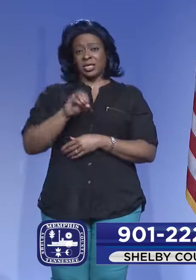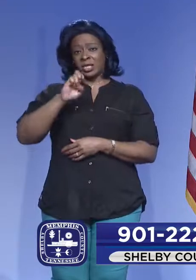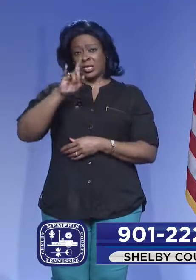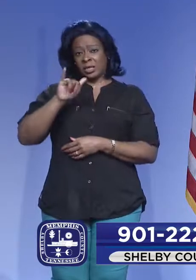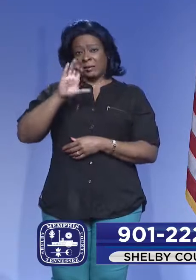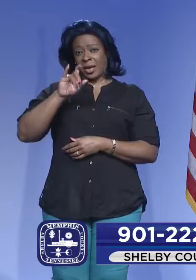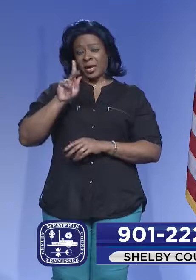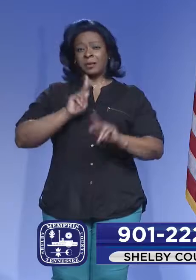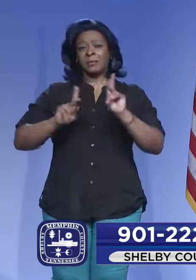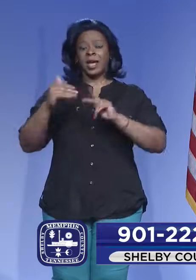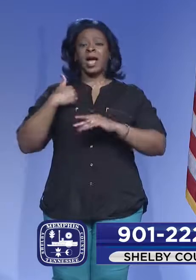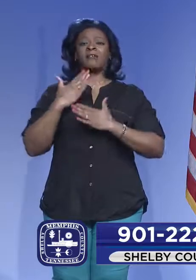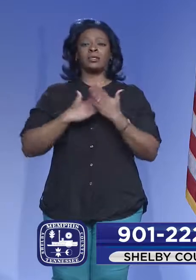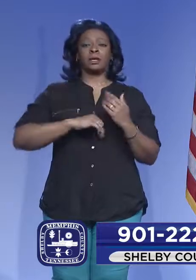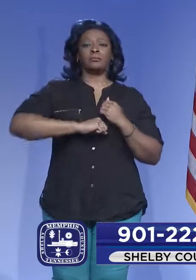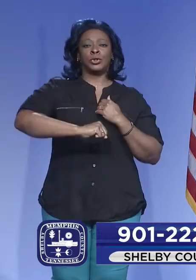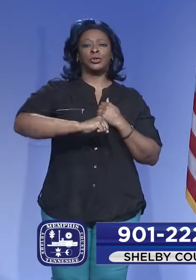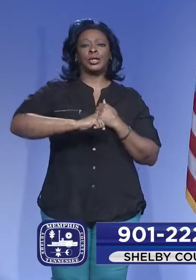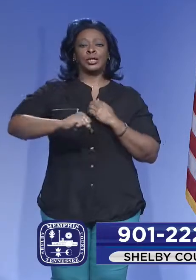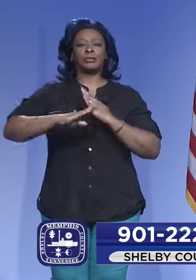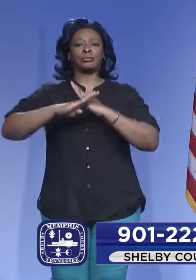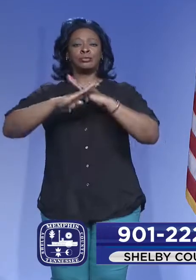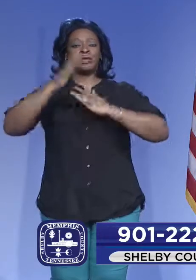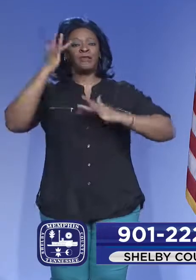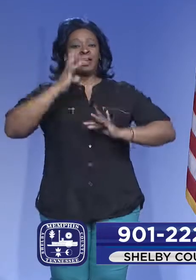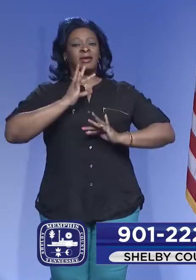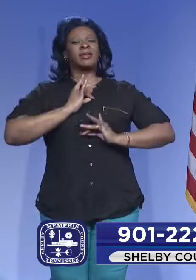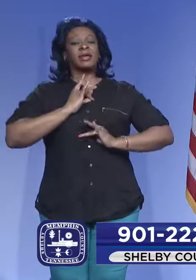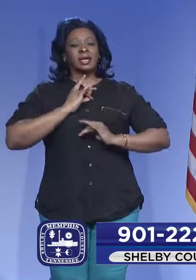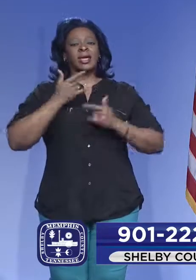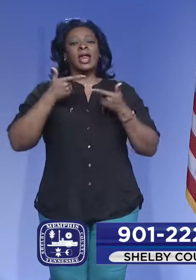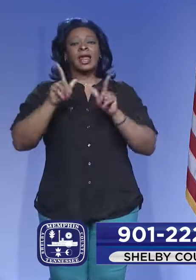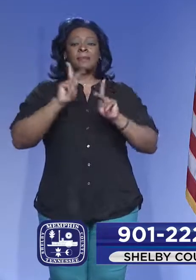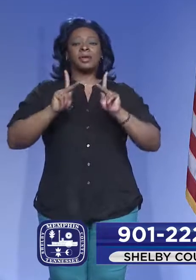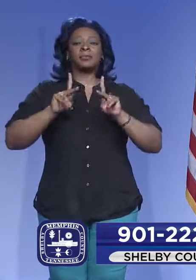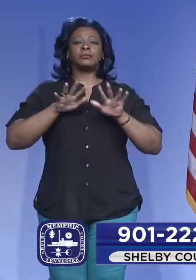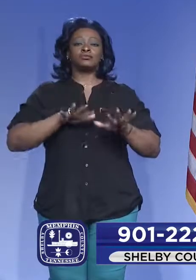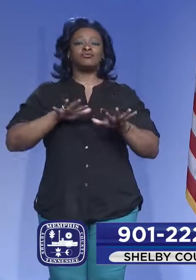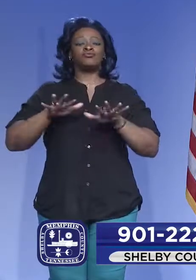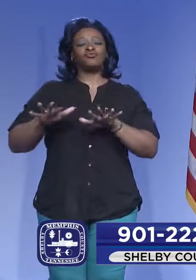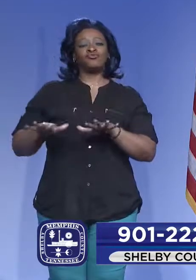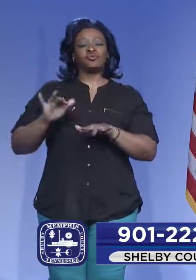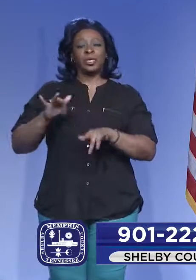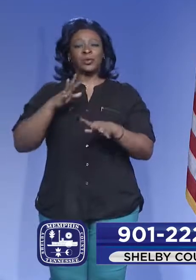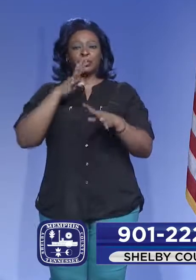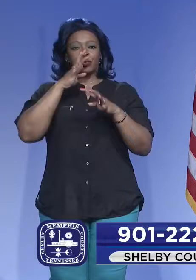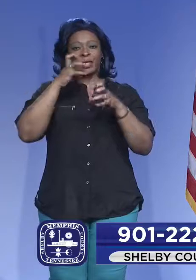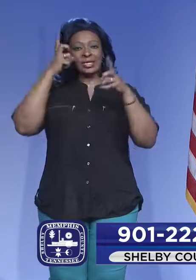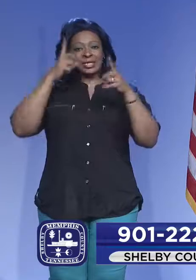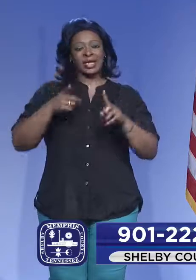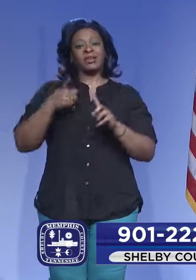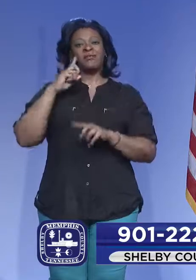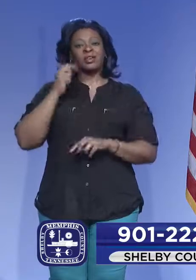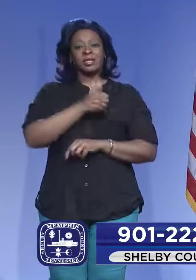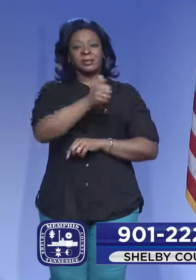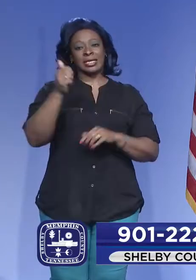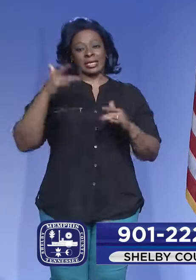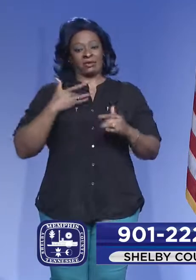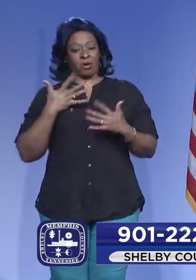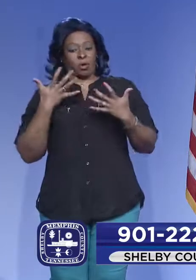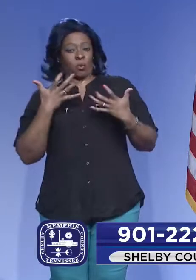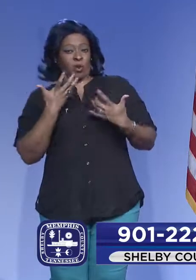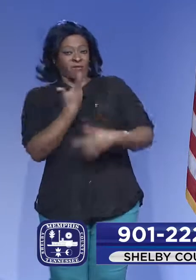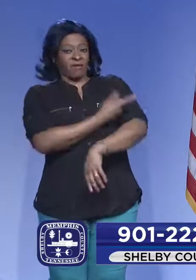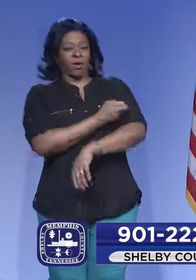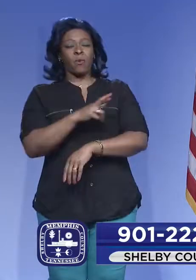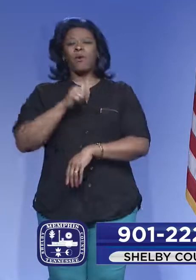County has some immunity says we can start to let people take some of those decisions for themselves if they've been vaccinated